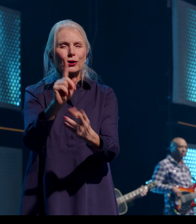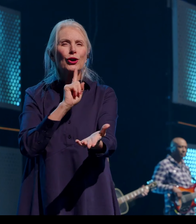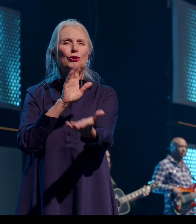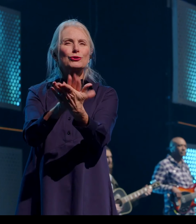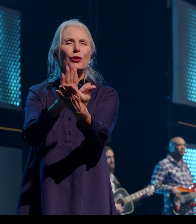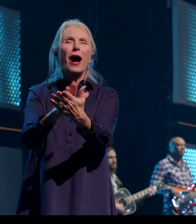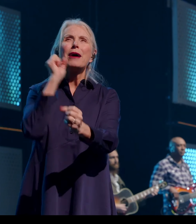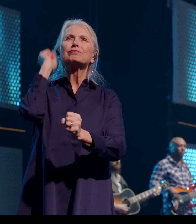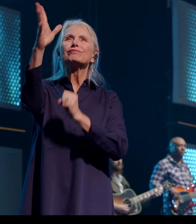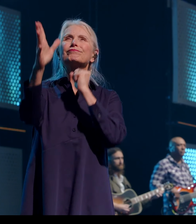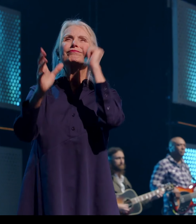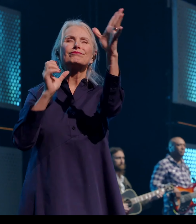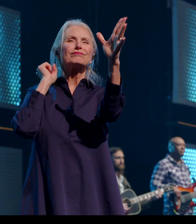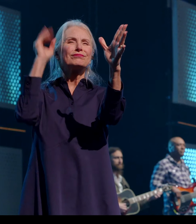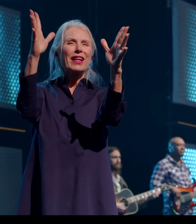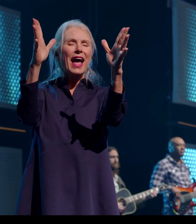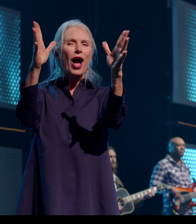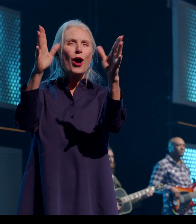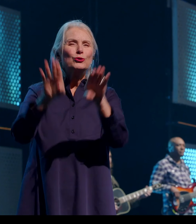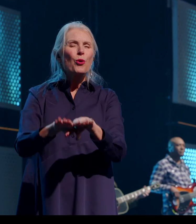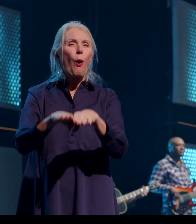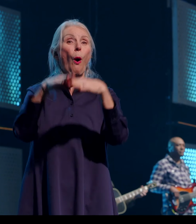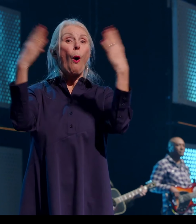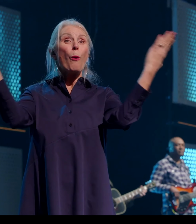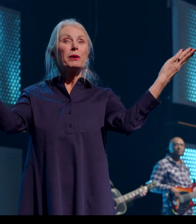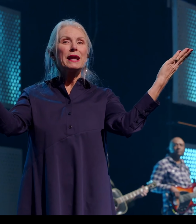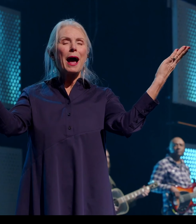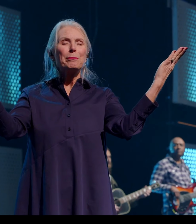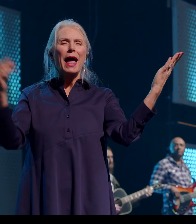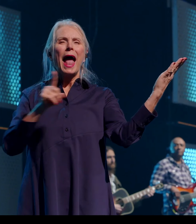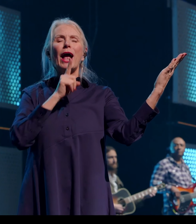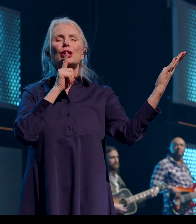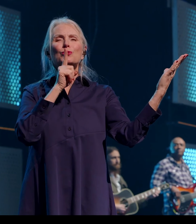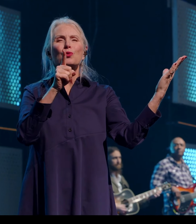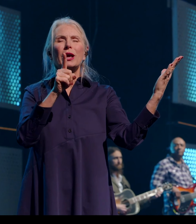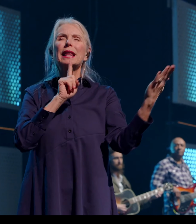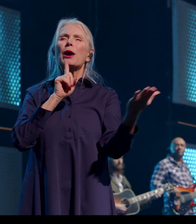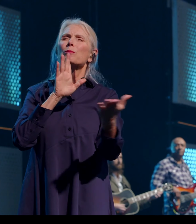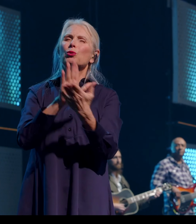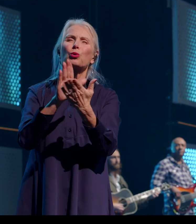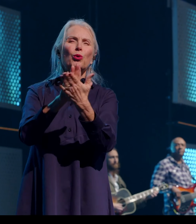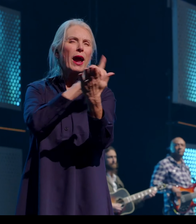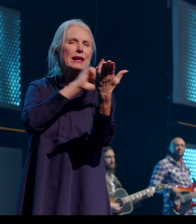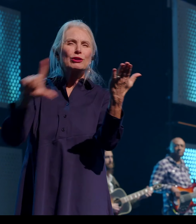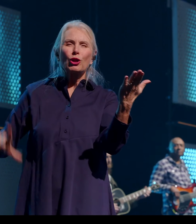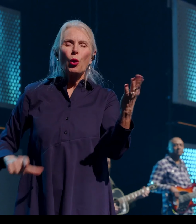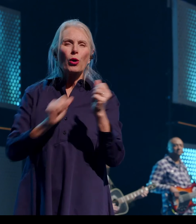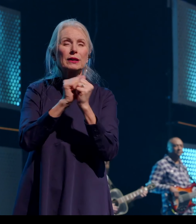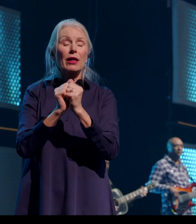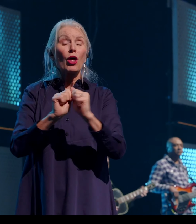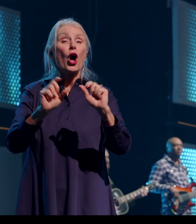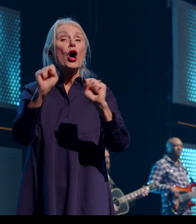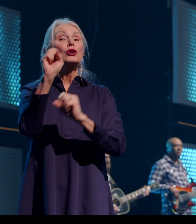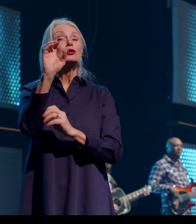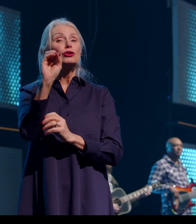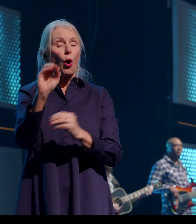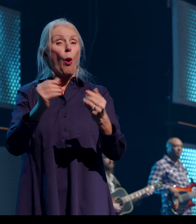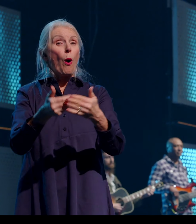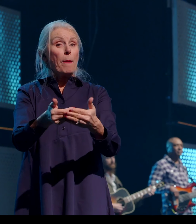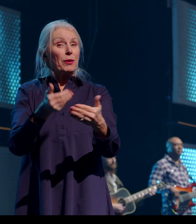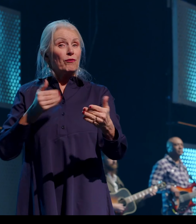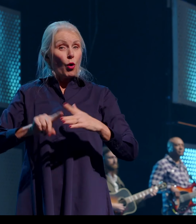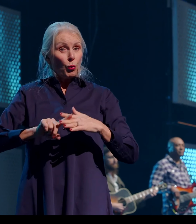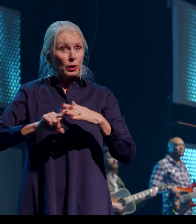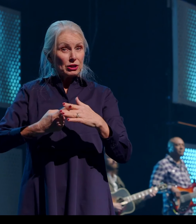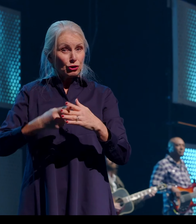our hands, to lift our hands, to open up our mouth, and to lift up our praises to the Lord. So before we start this service, can we just